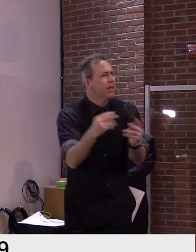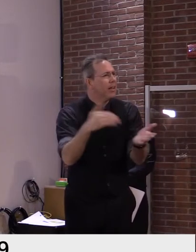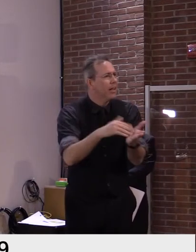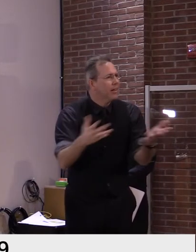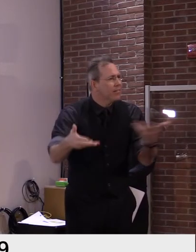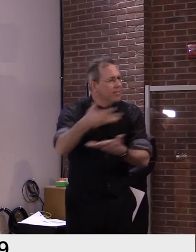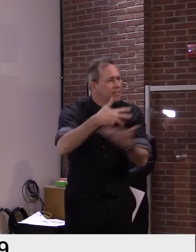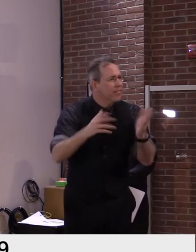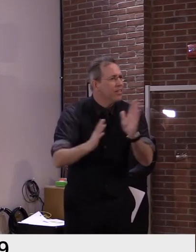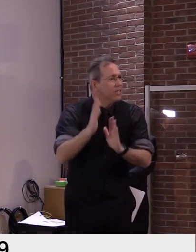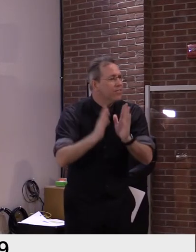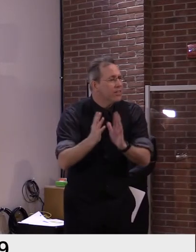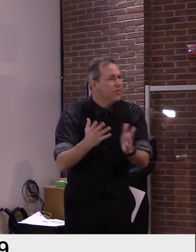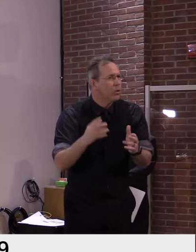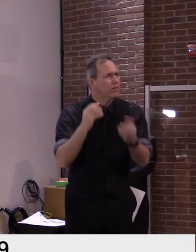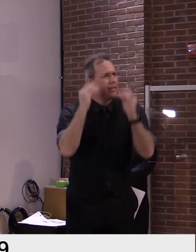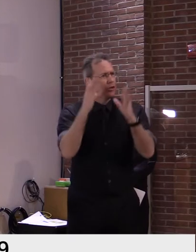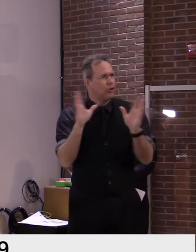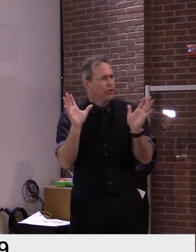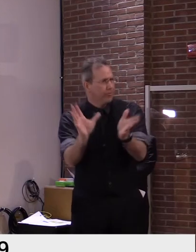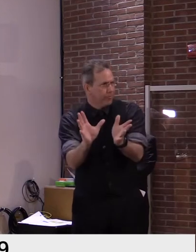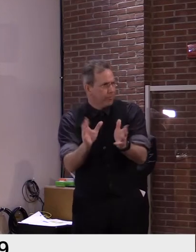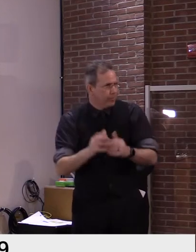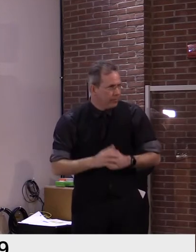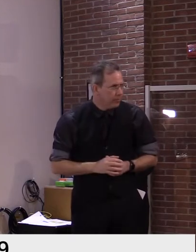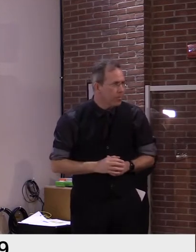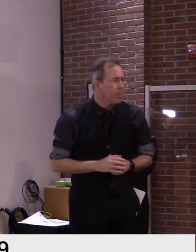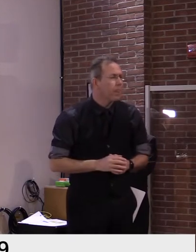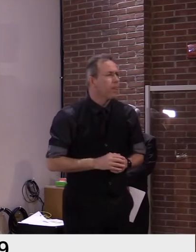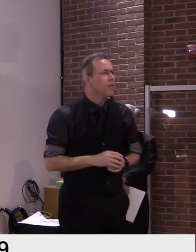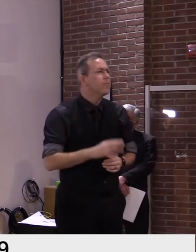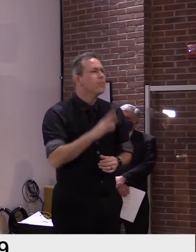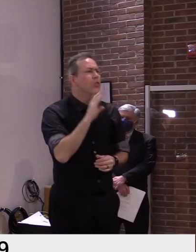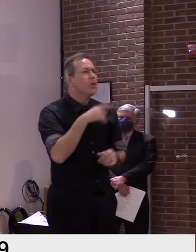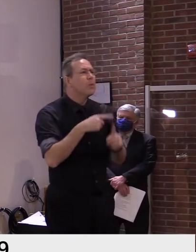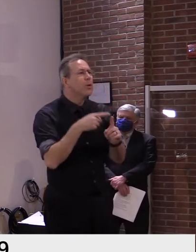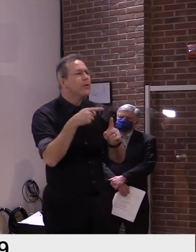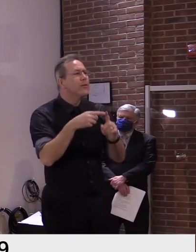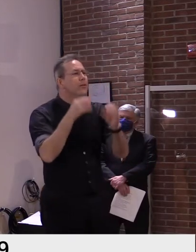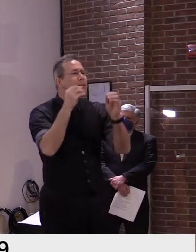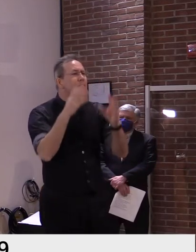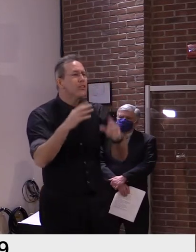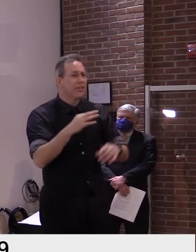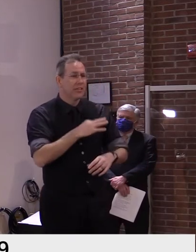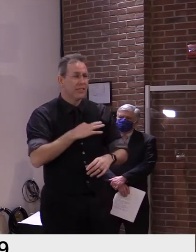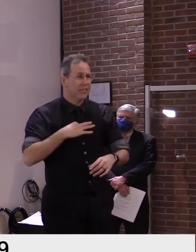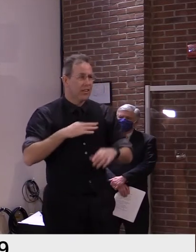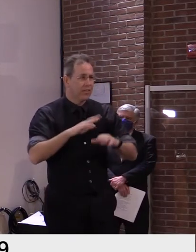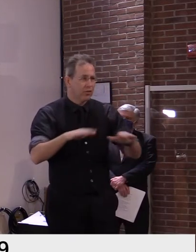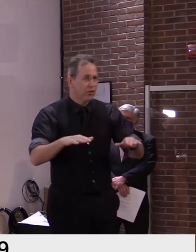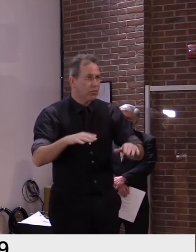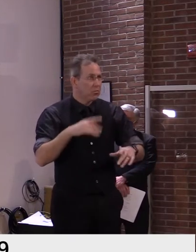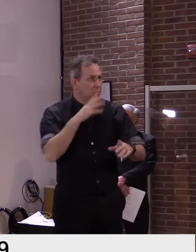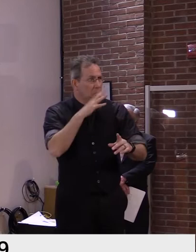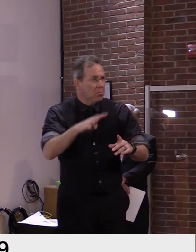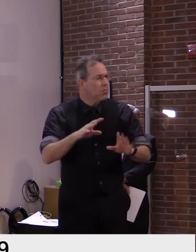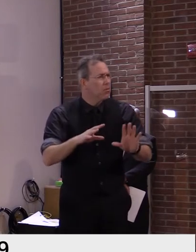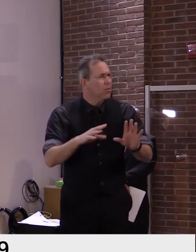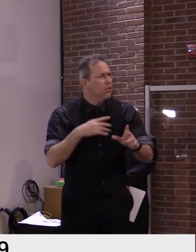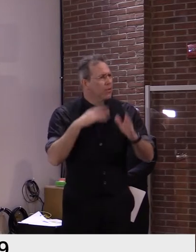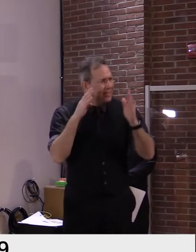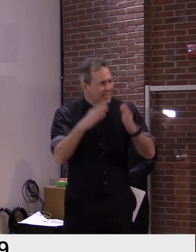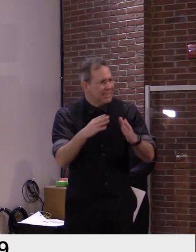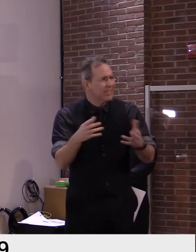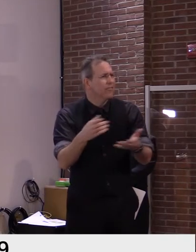for staff within the education system, not for the kids. There's no vaccine at this point approved for